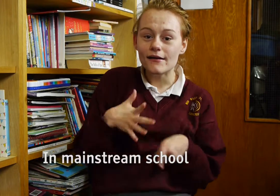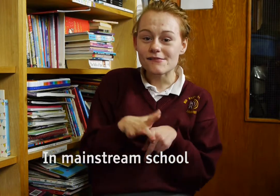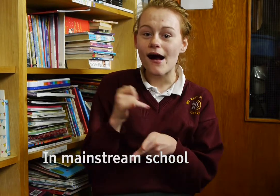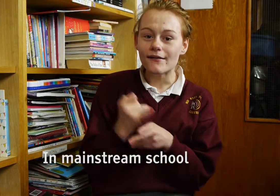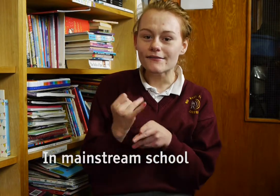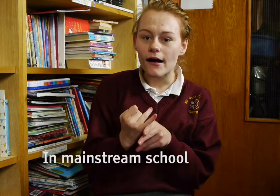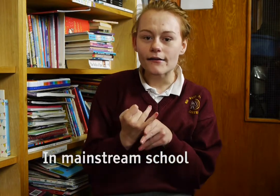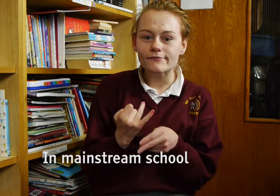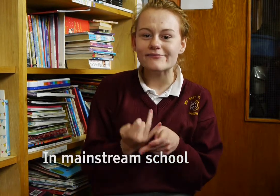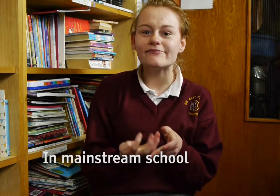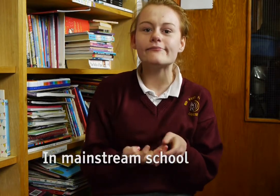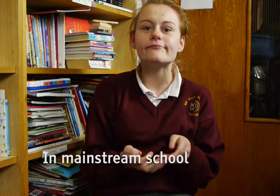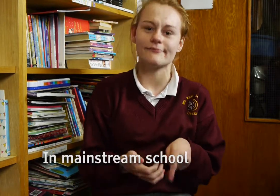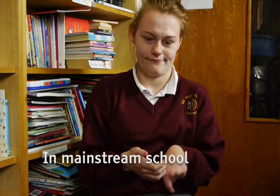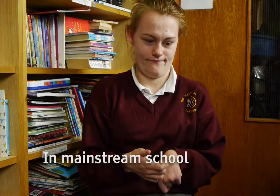In mainstream school,